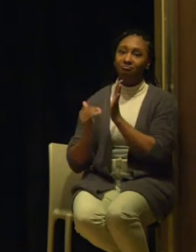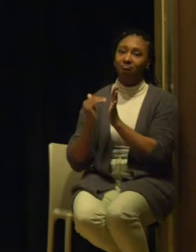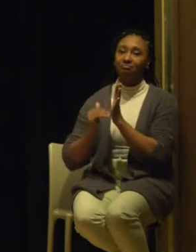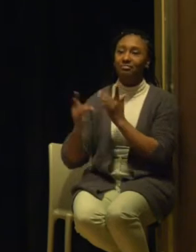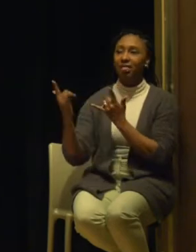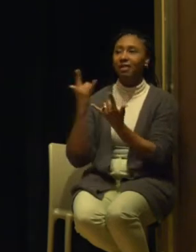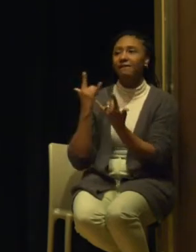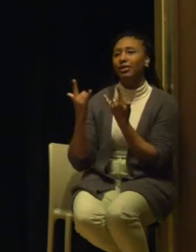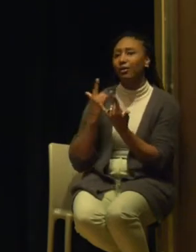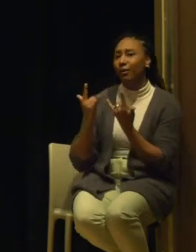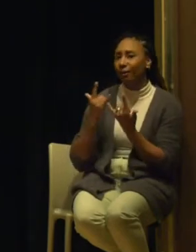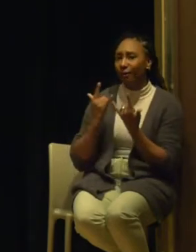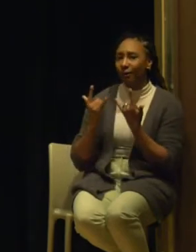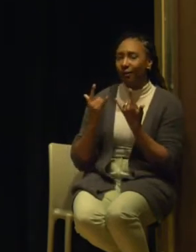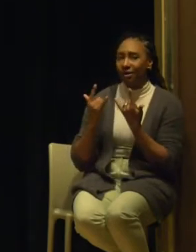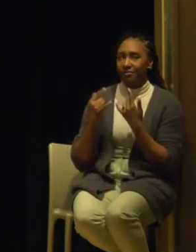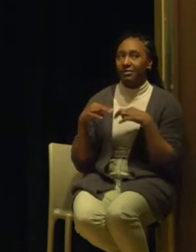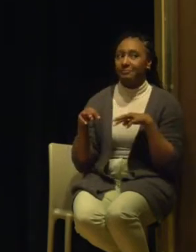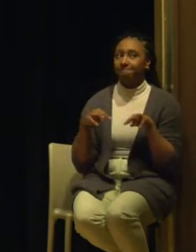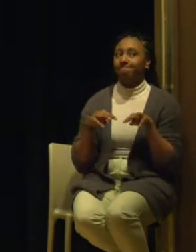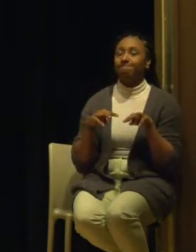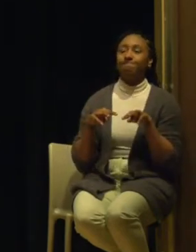you. And I'm like,